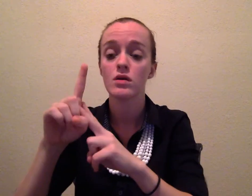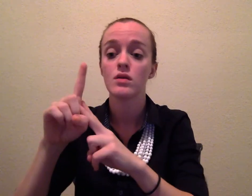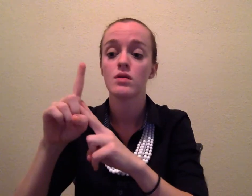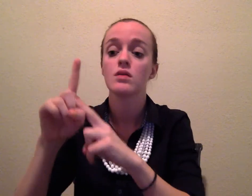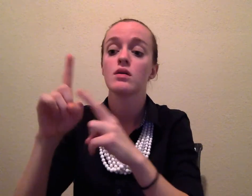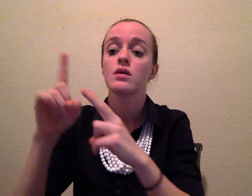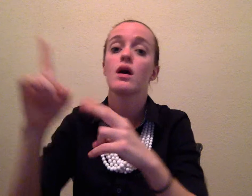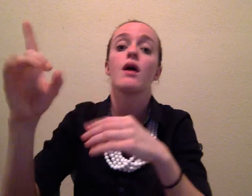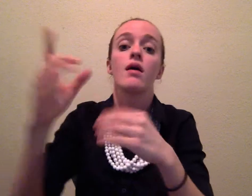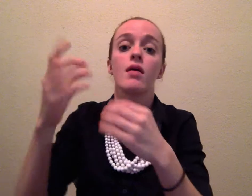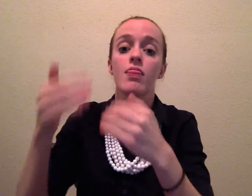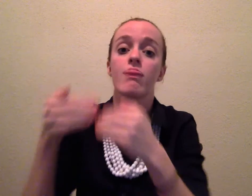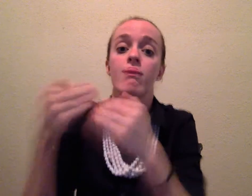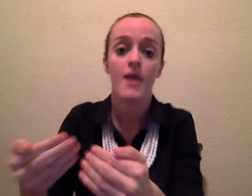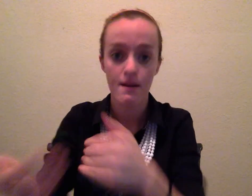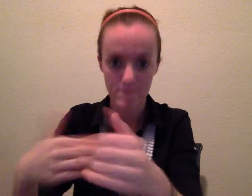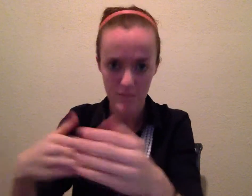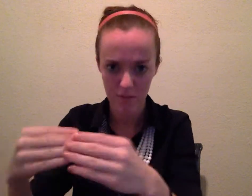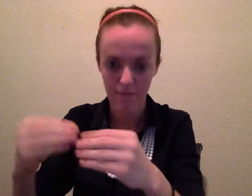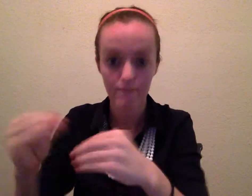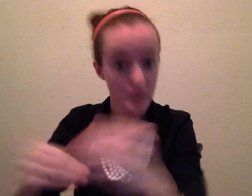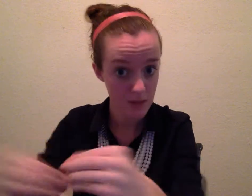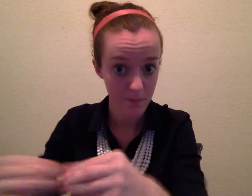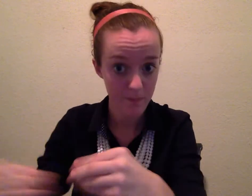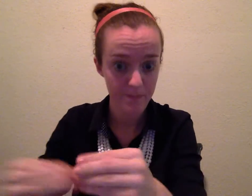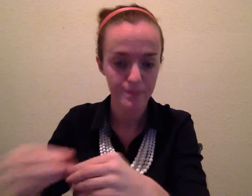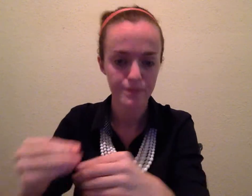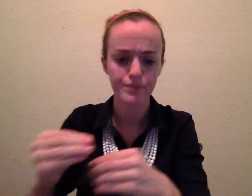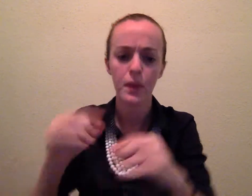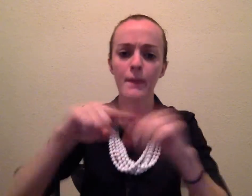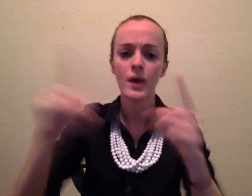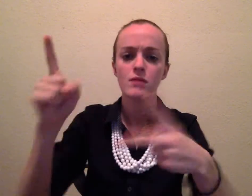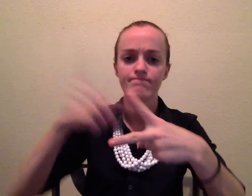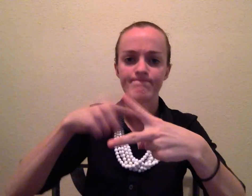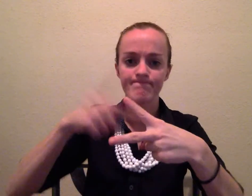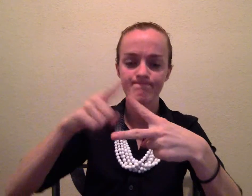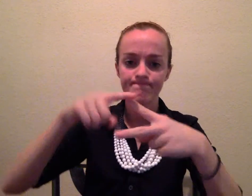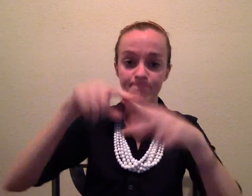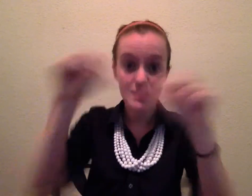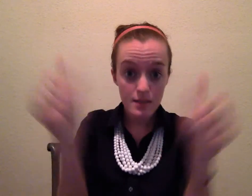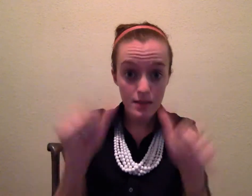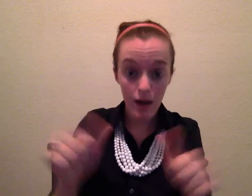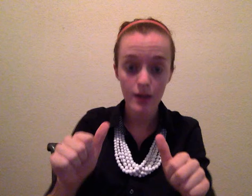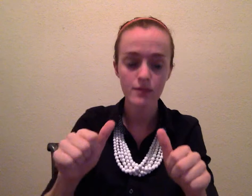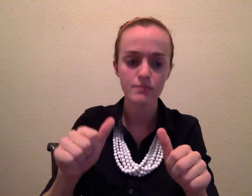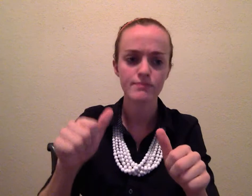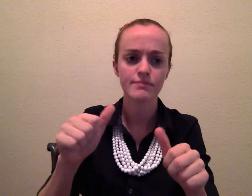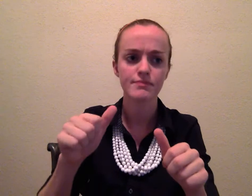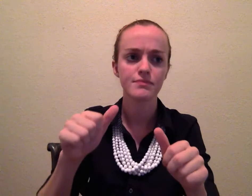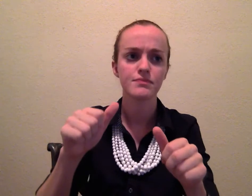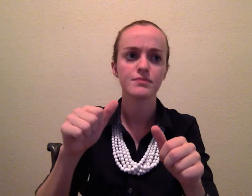proactive and sustainable approach. So what that focus is thinking about environments that students are going to